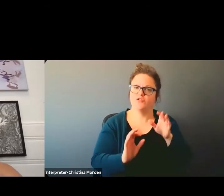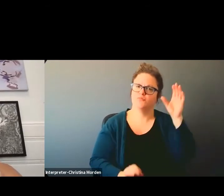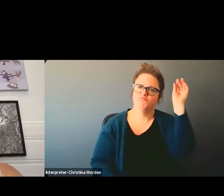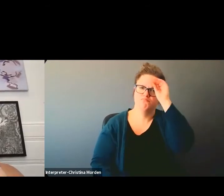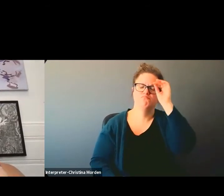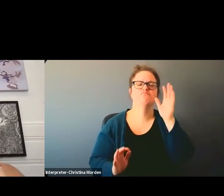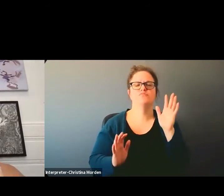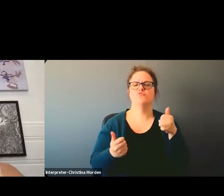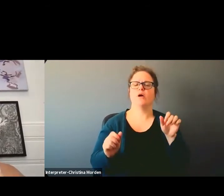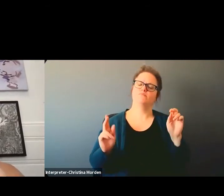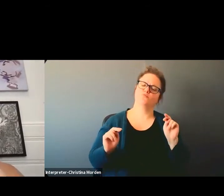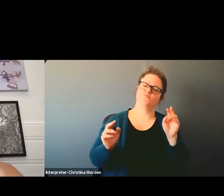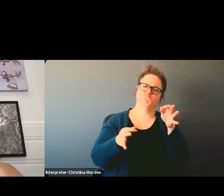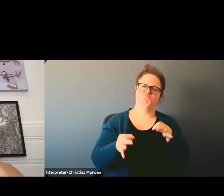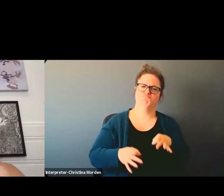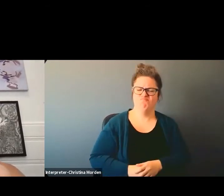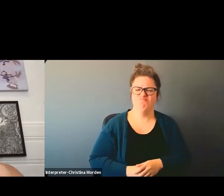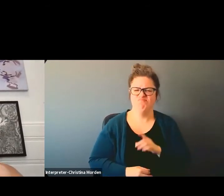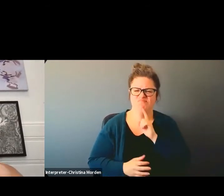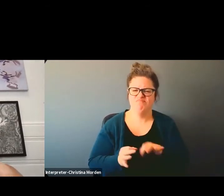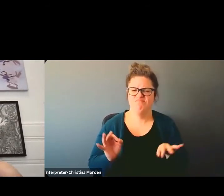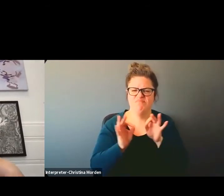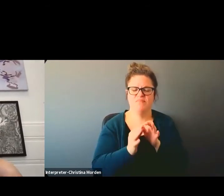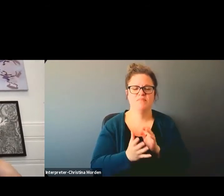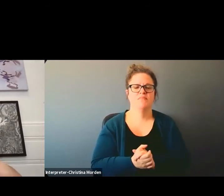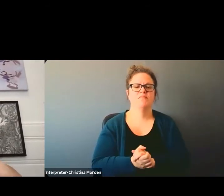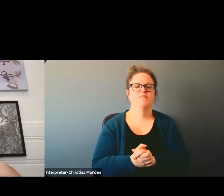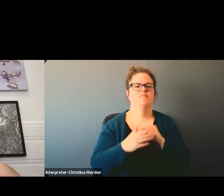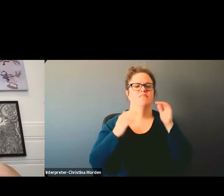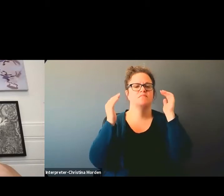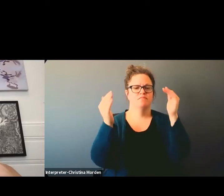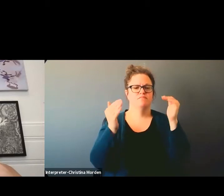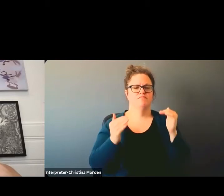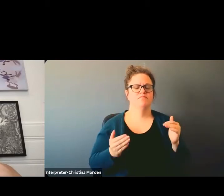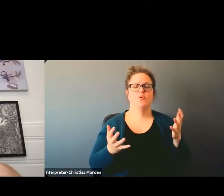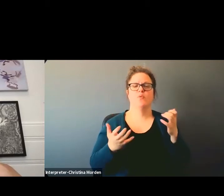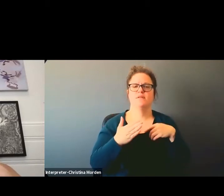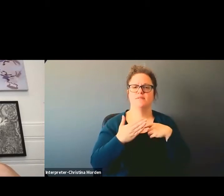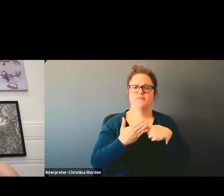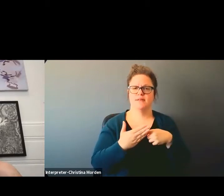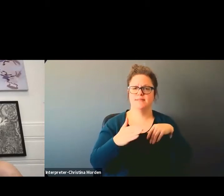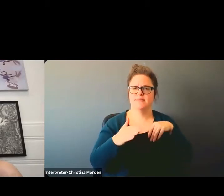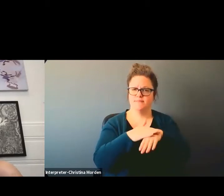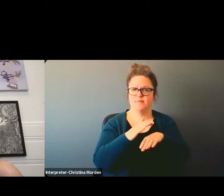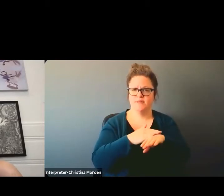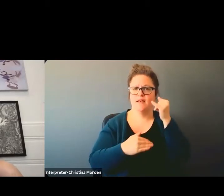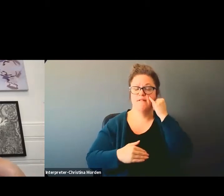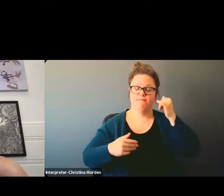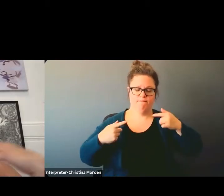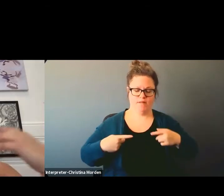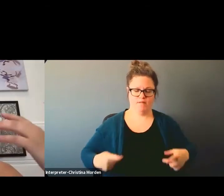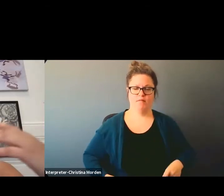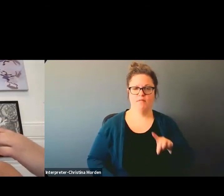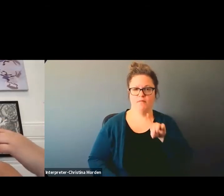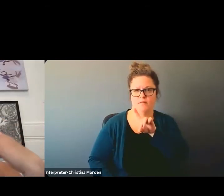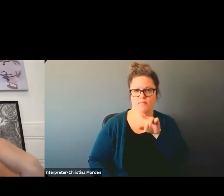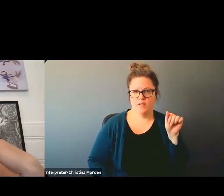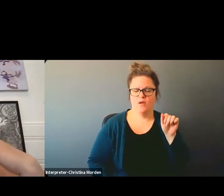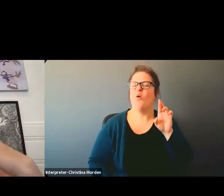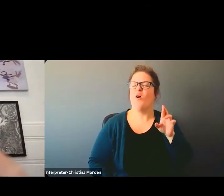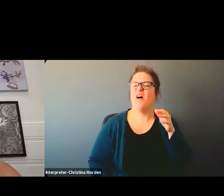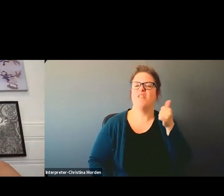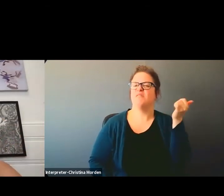really important. All right, so next we're going to talk about accessibility for those with physical disabilities or other